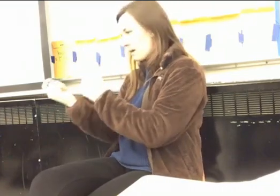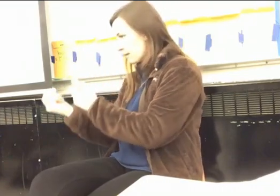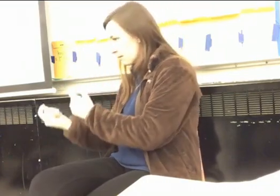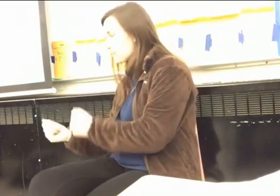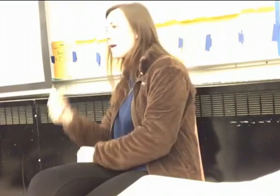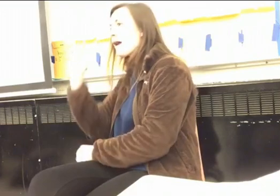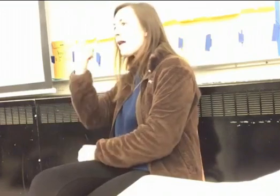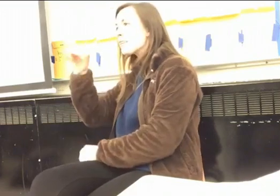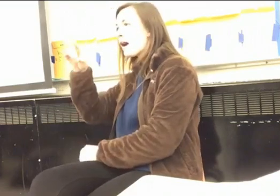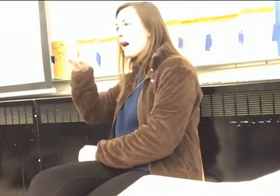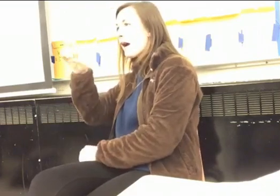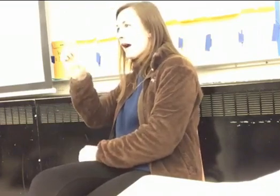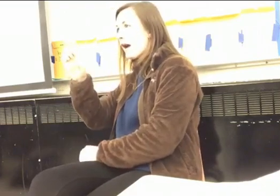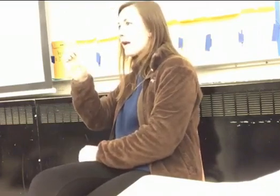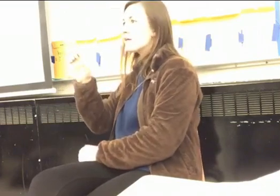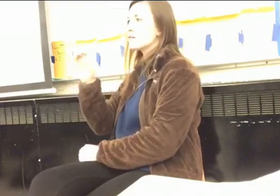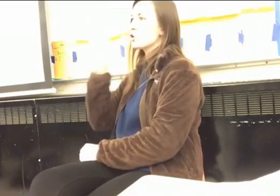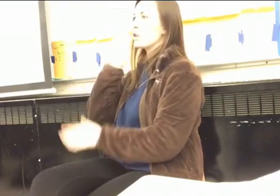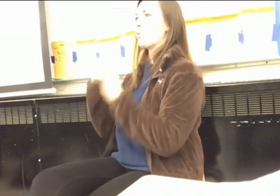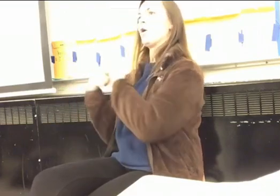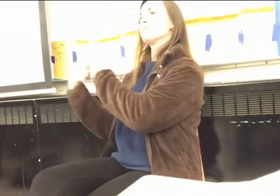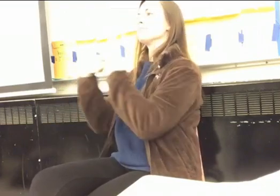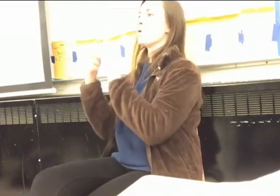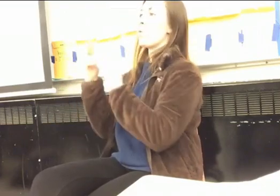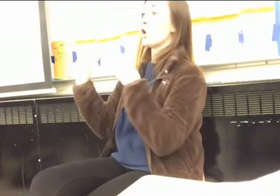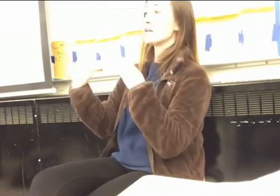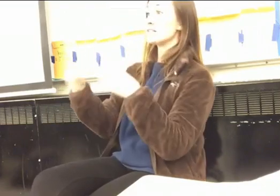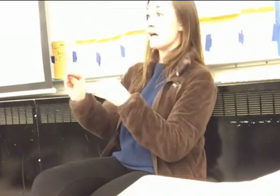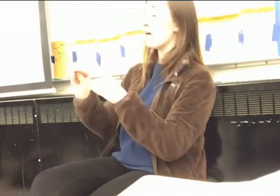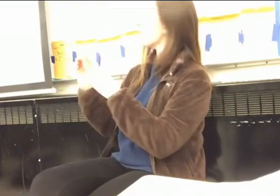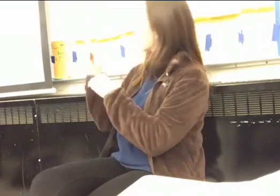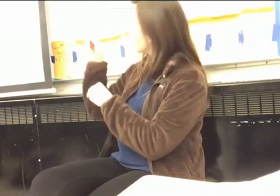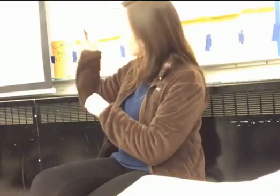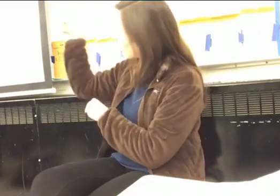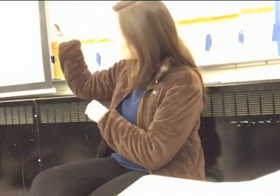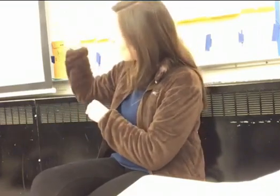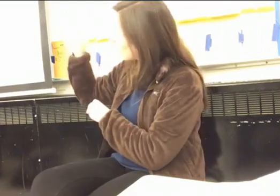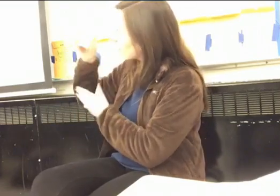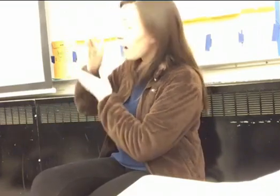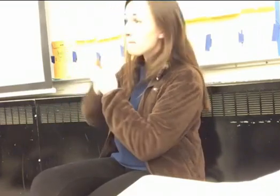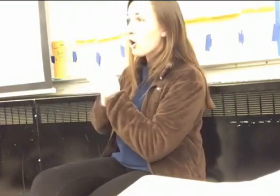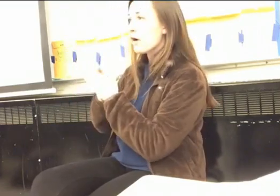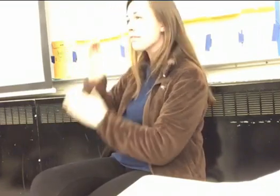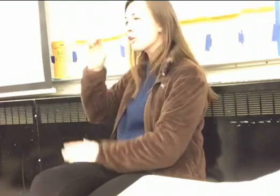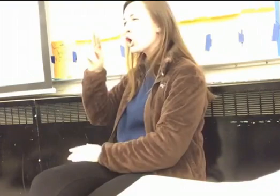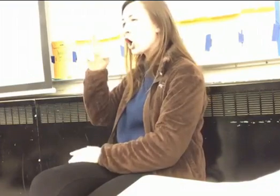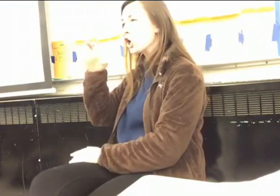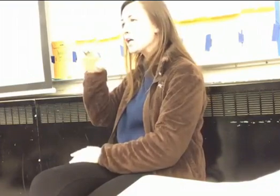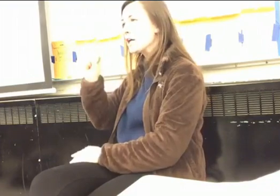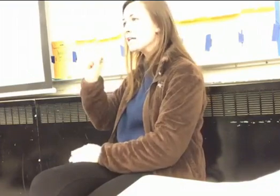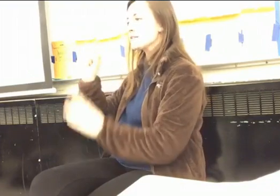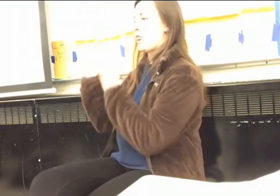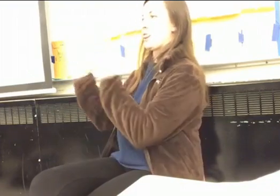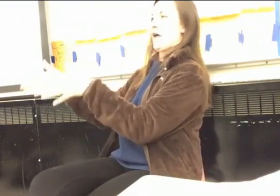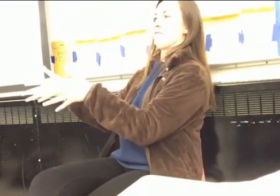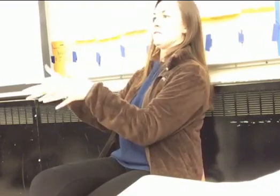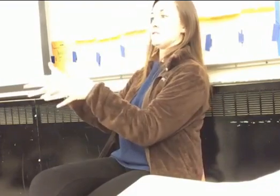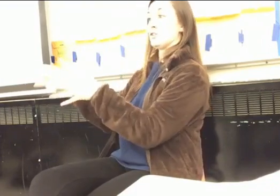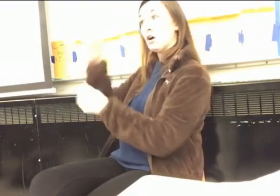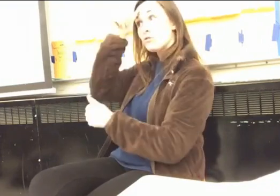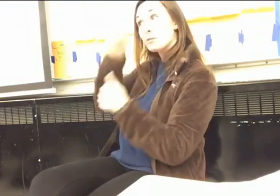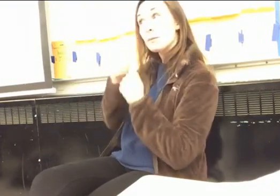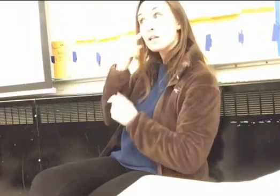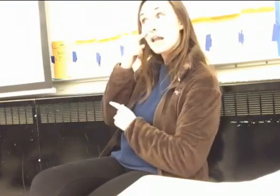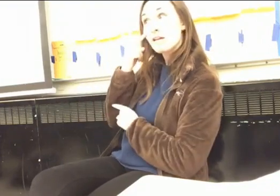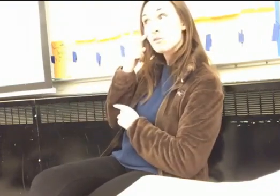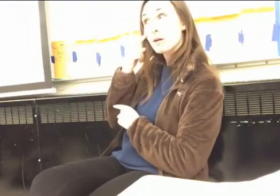hide, usually to put up in their house or to sell, and the carcasses get left. Now remember, Native Americans believed every single part of the buffalo should be used. So